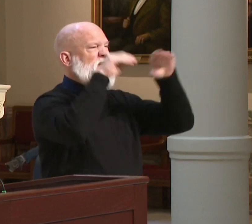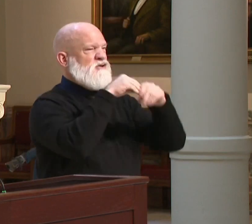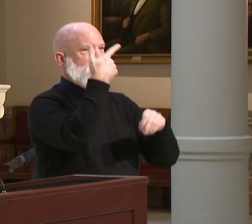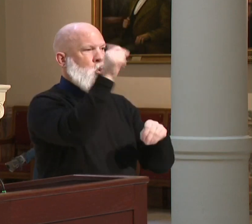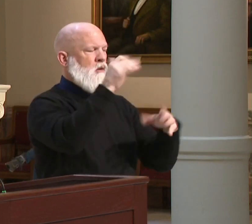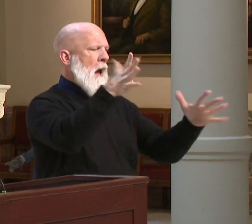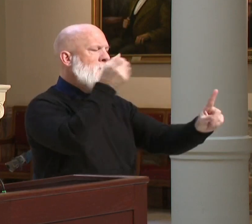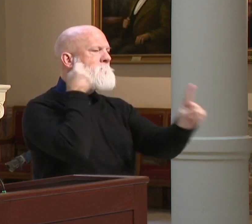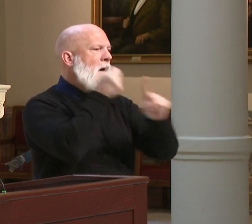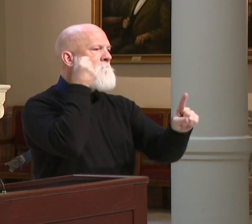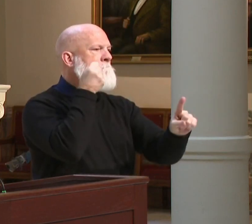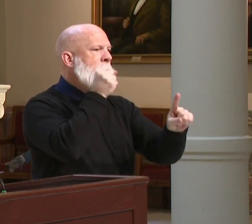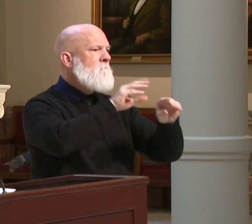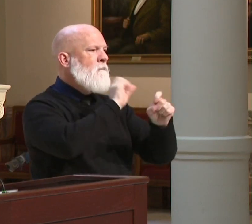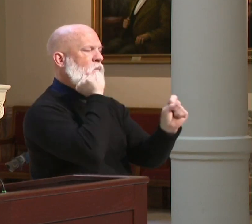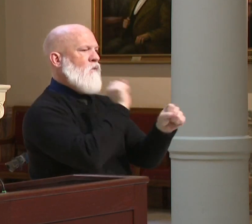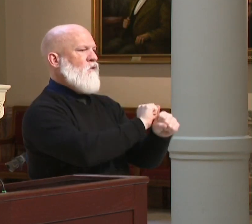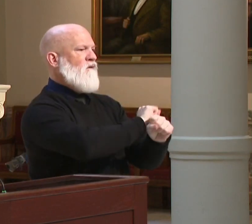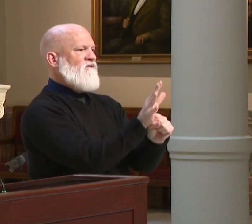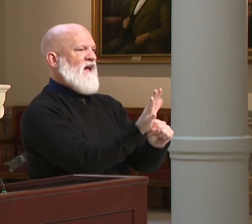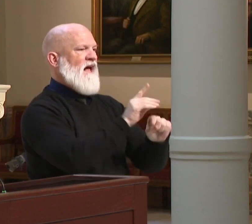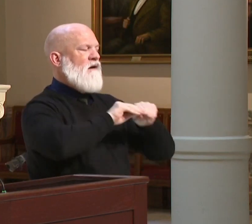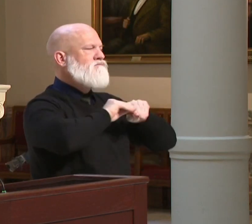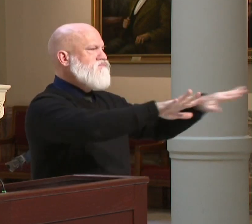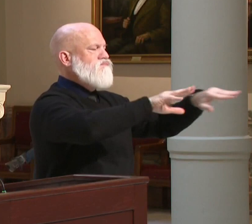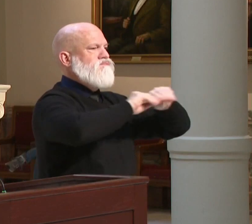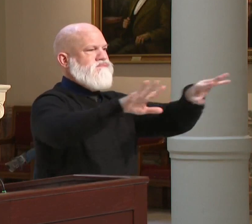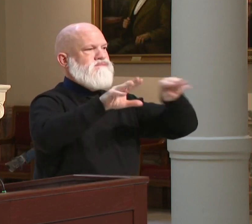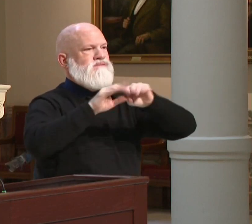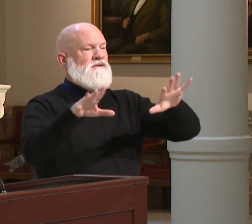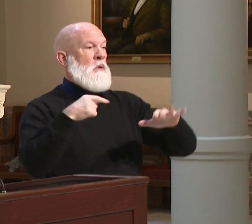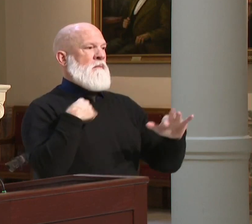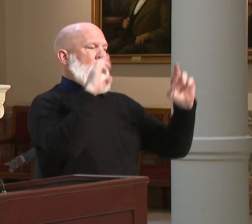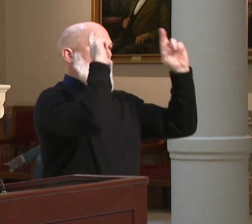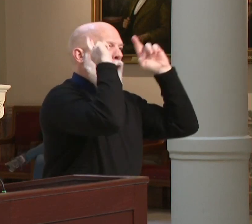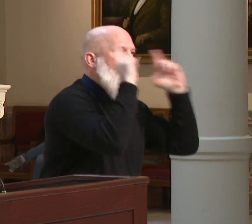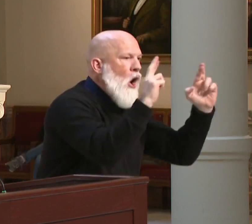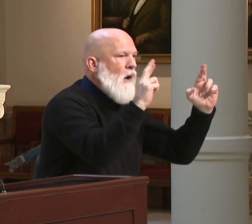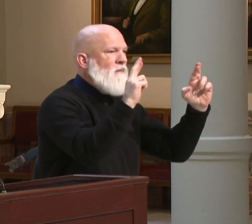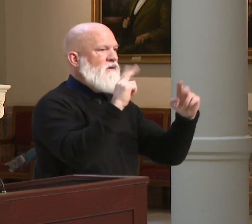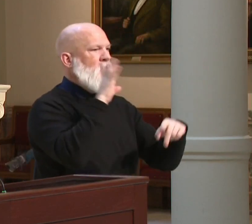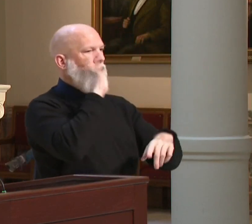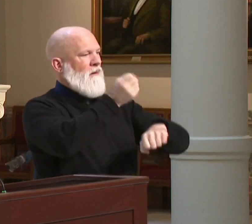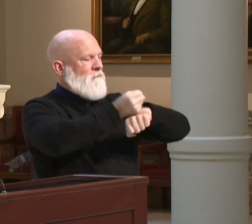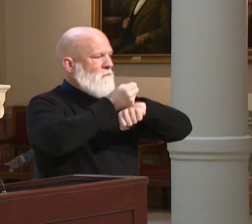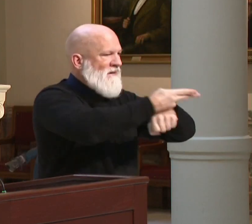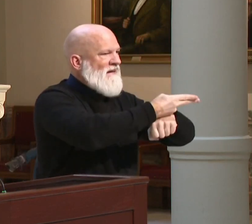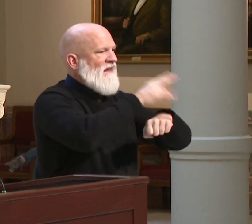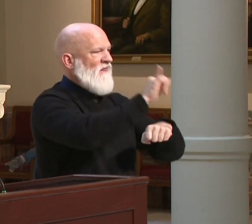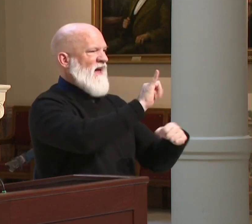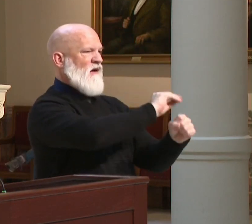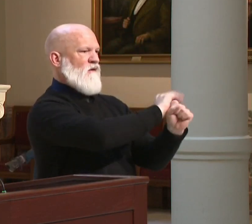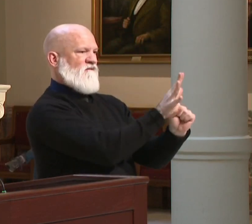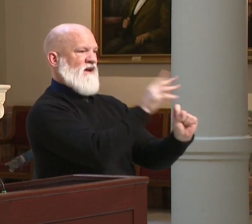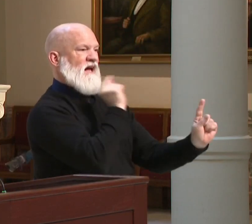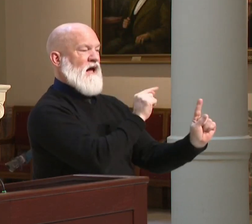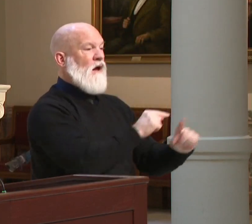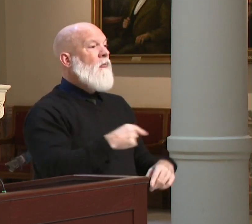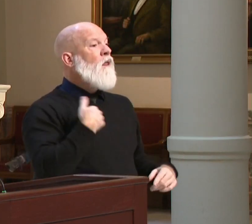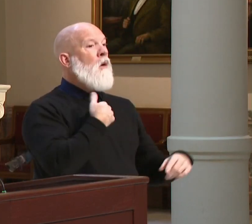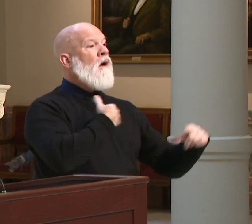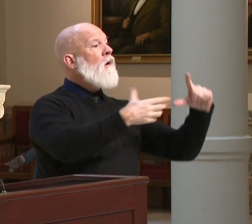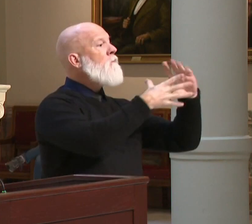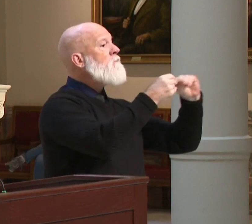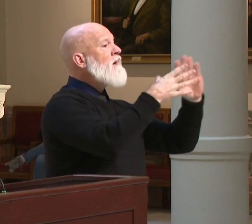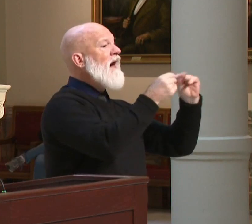this fight until we ultimately defeat the virus. My message this afternoon to the people of our great state is the